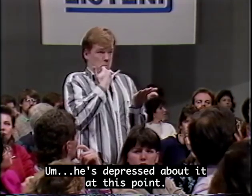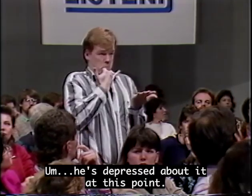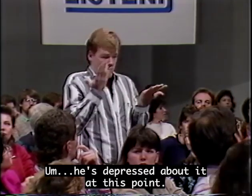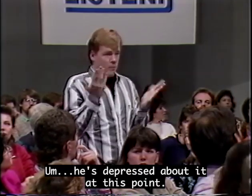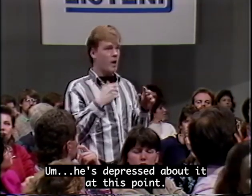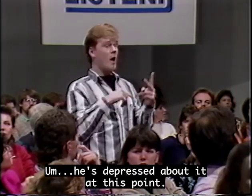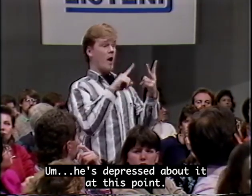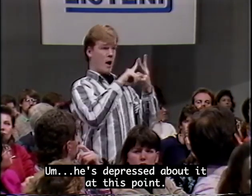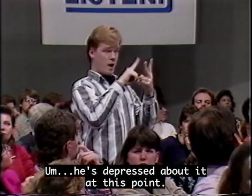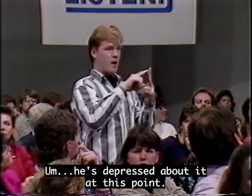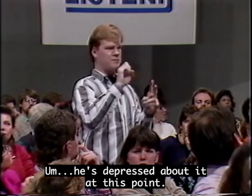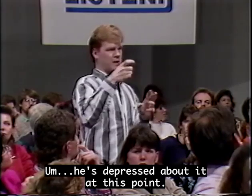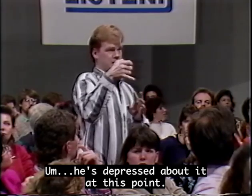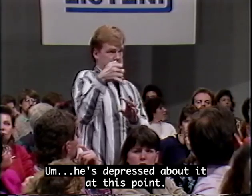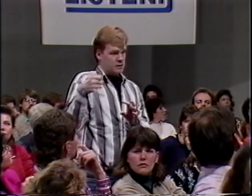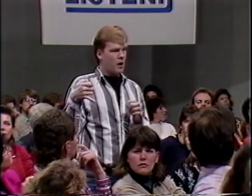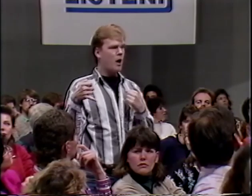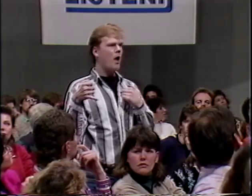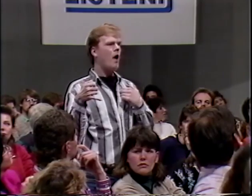he's depressed about it at this point.